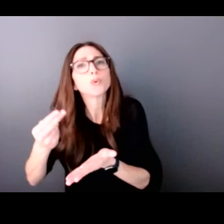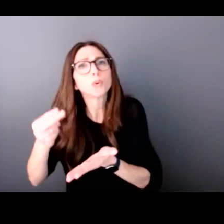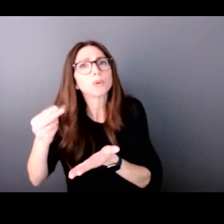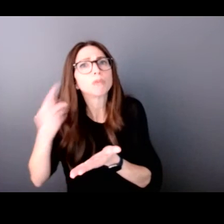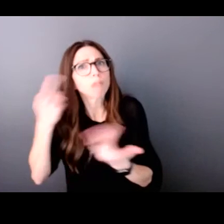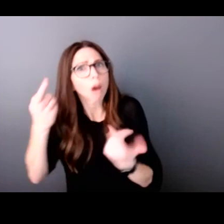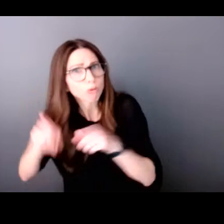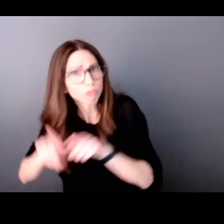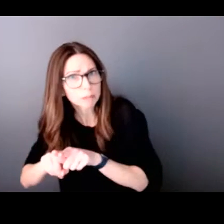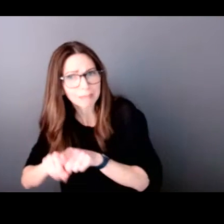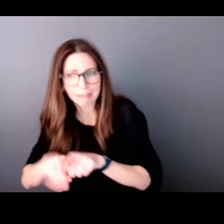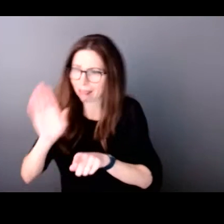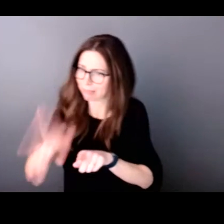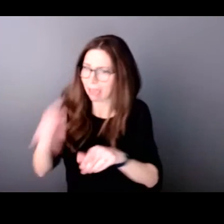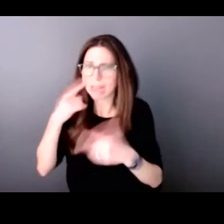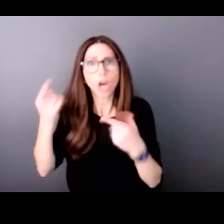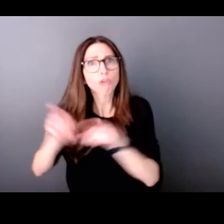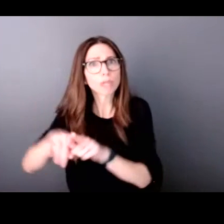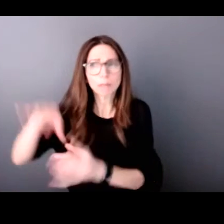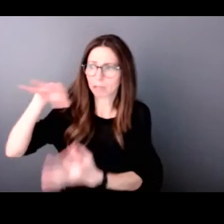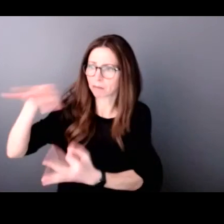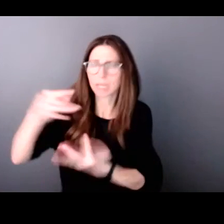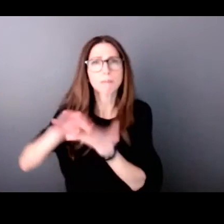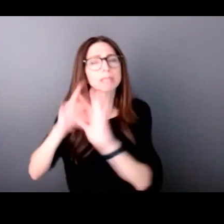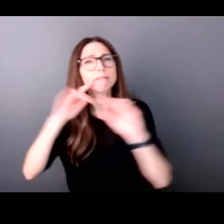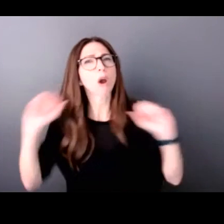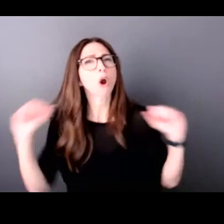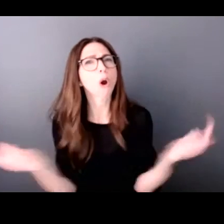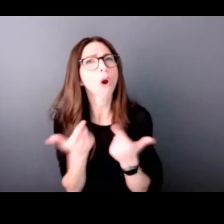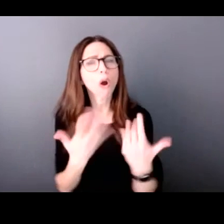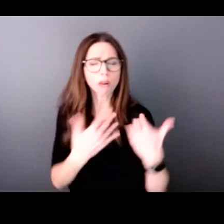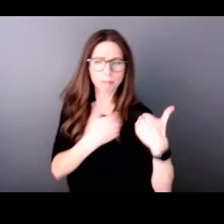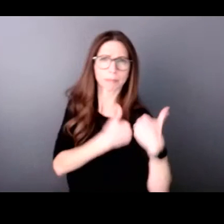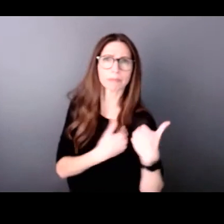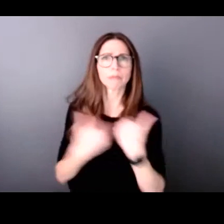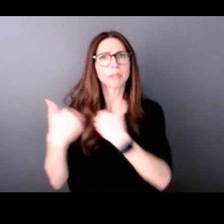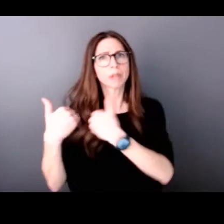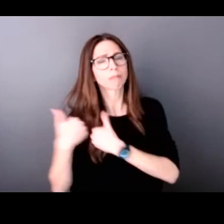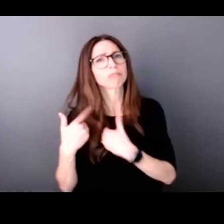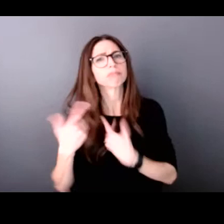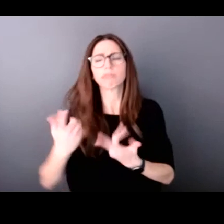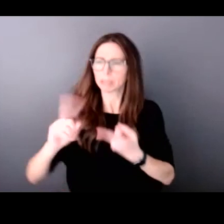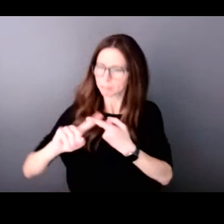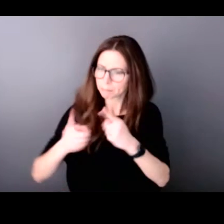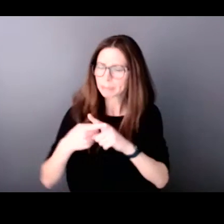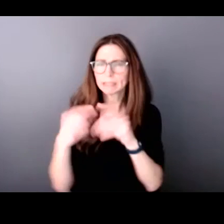us all into account in coming together in peace, friendship, and respect.